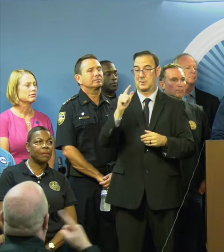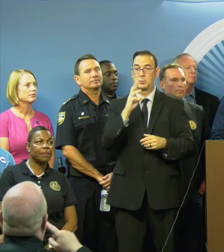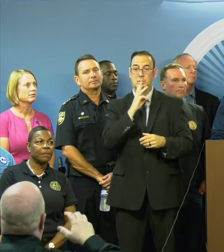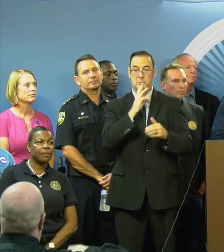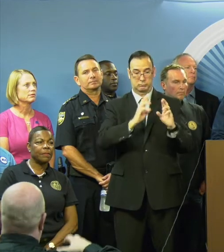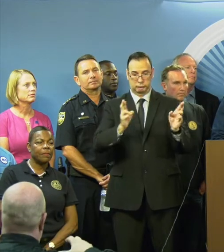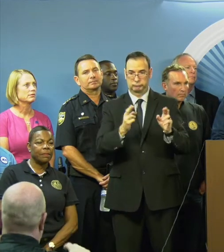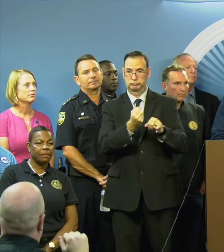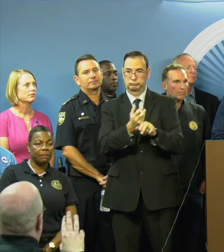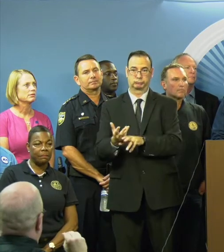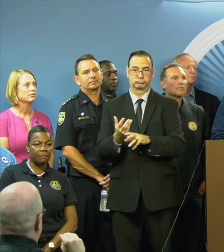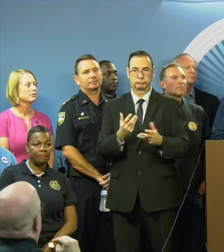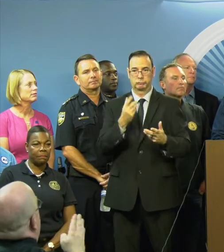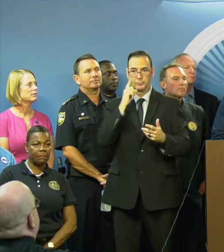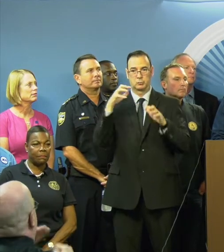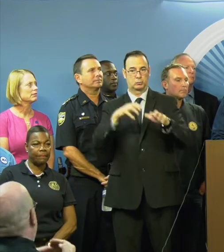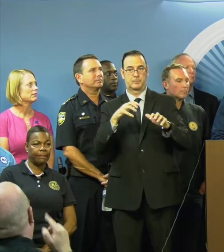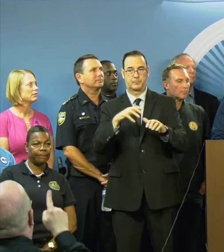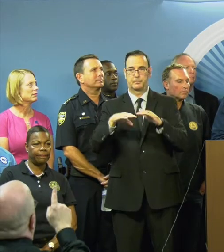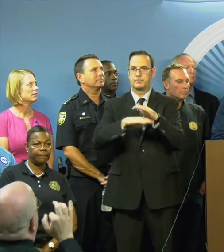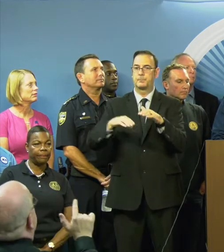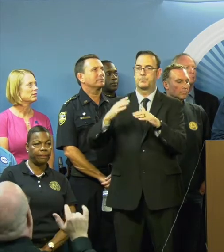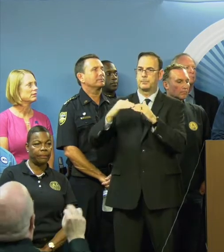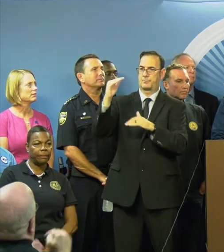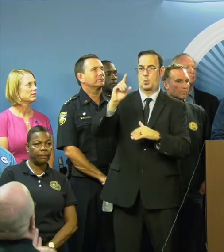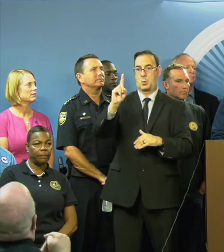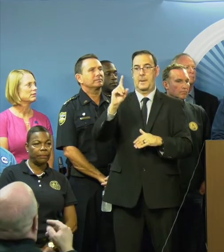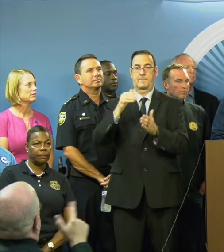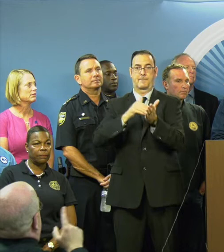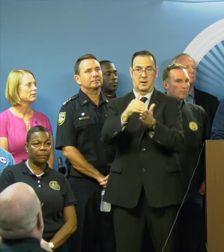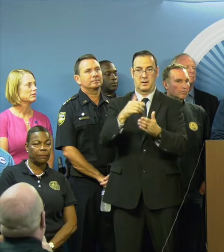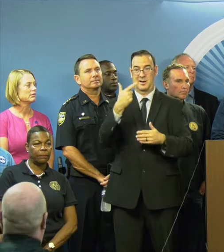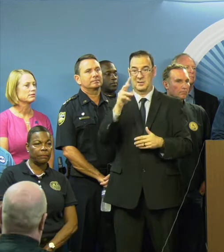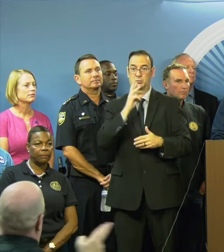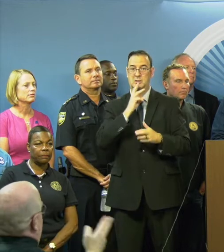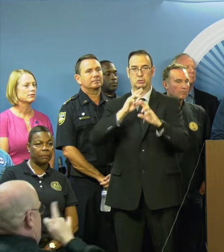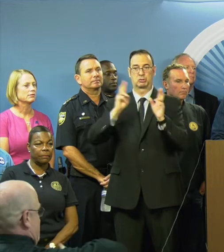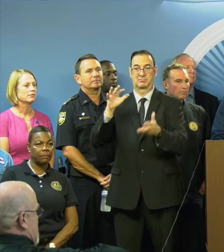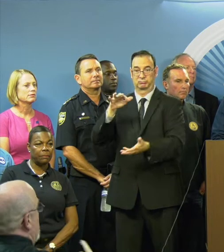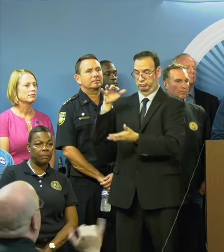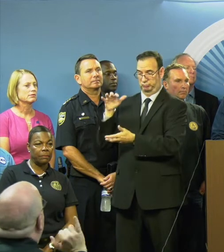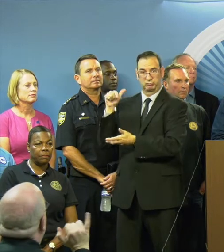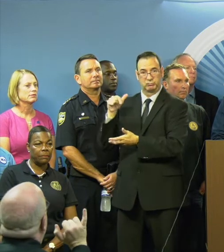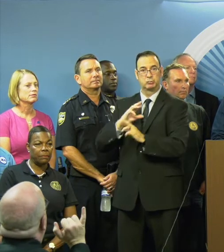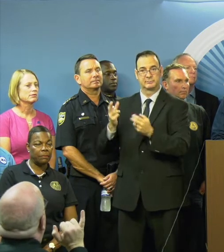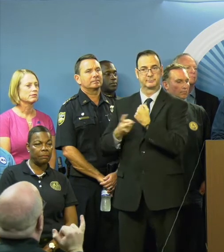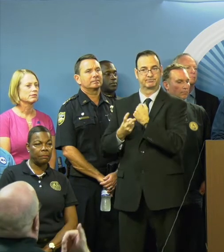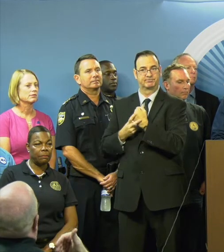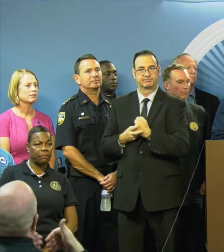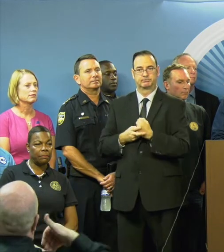storm. So we're basically over 1 million gallons of water that will be available. And we've also